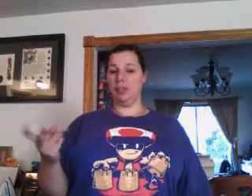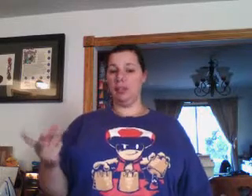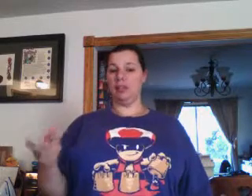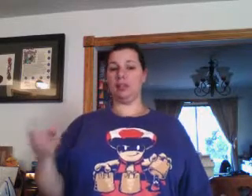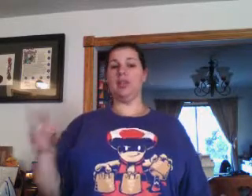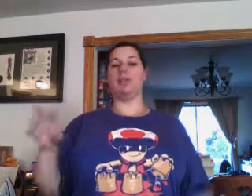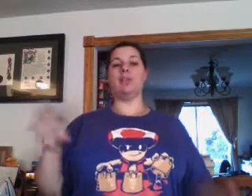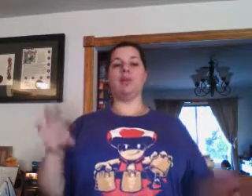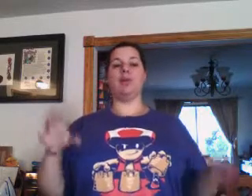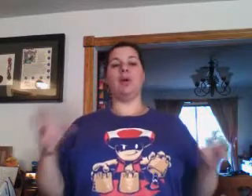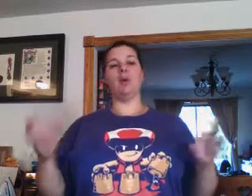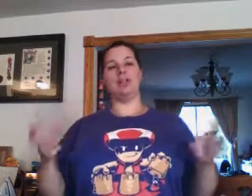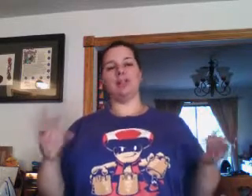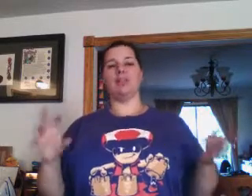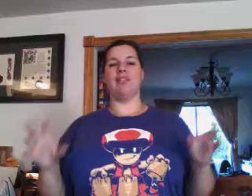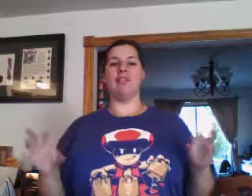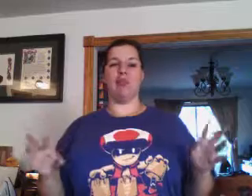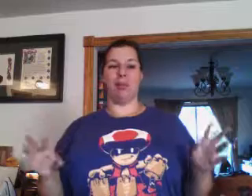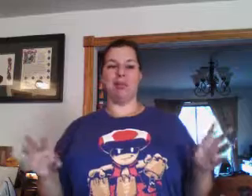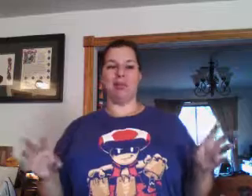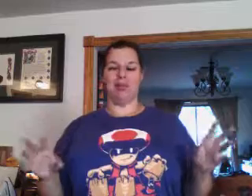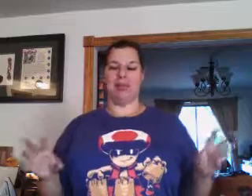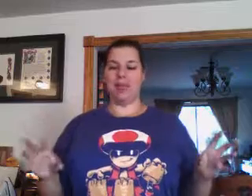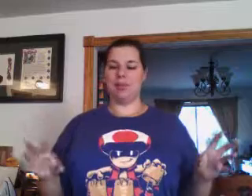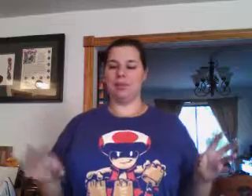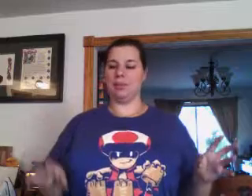switch because they're both sort of the verb in this case.